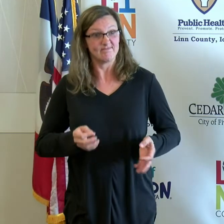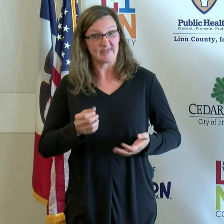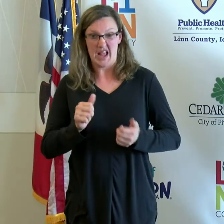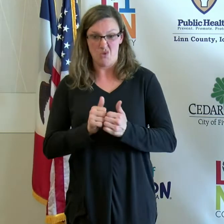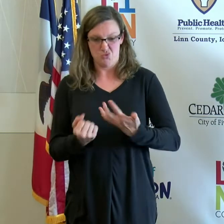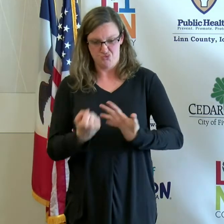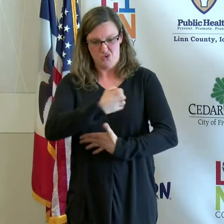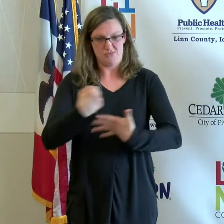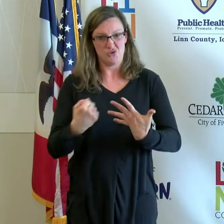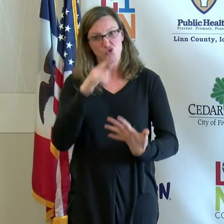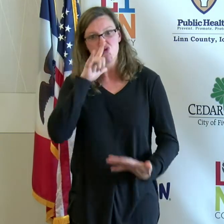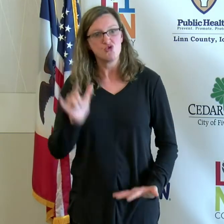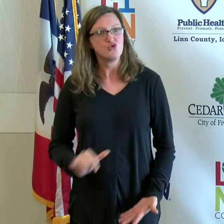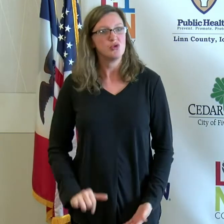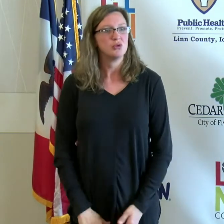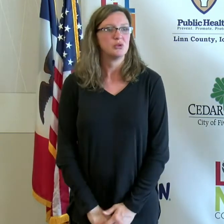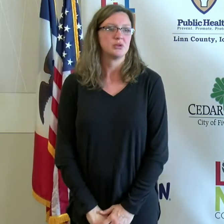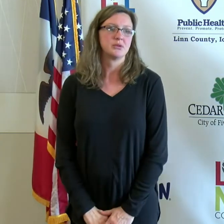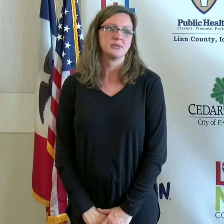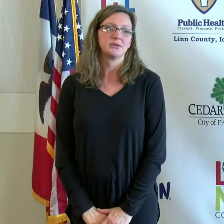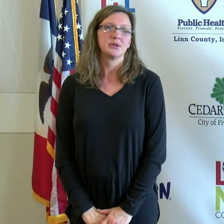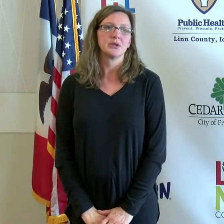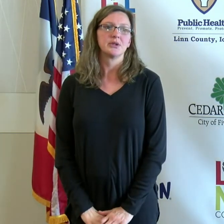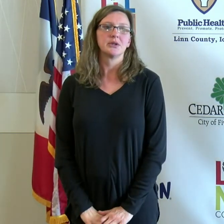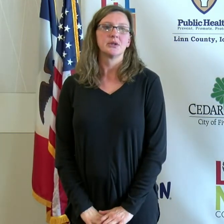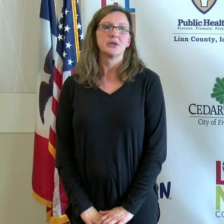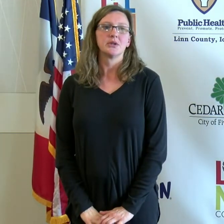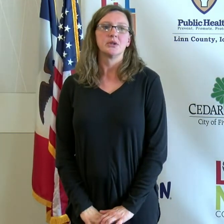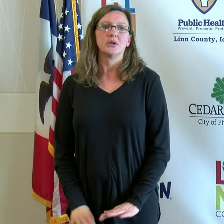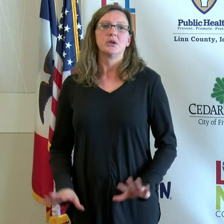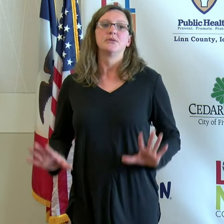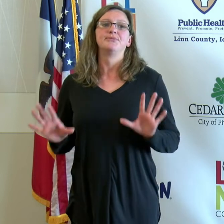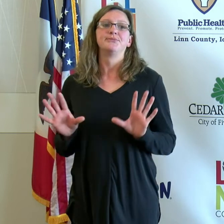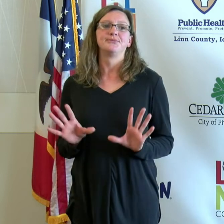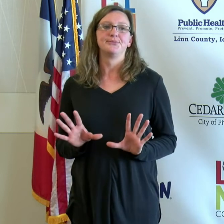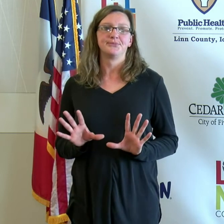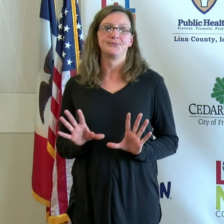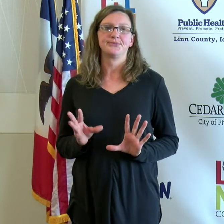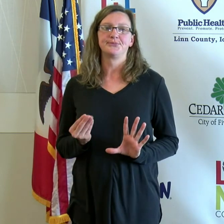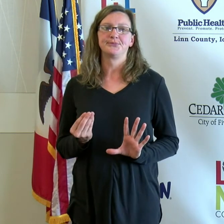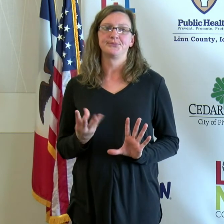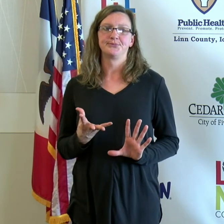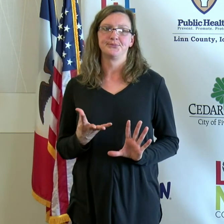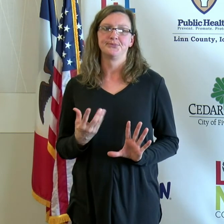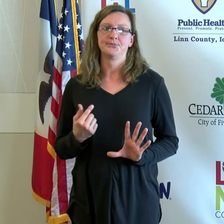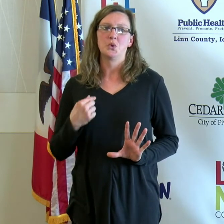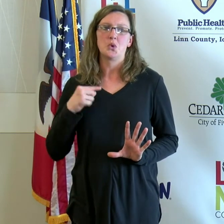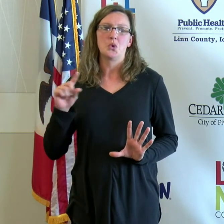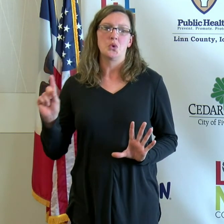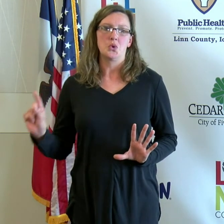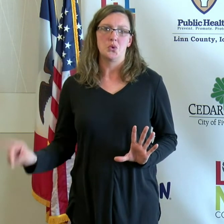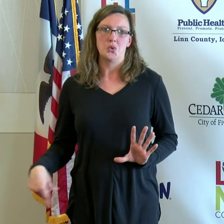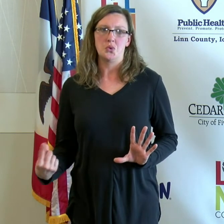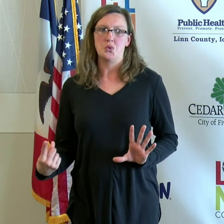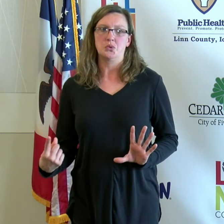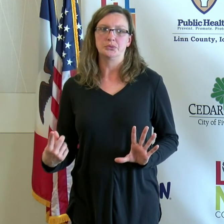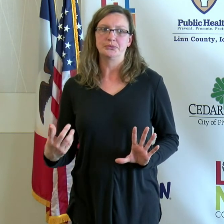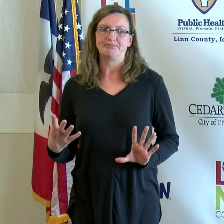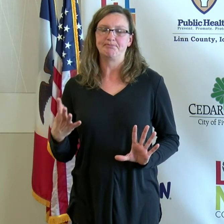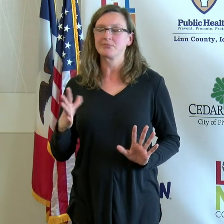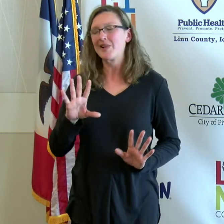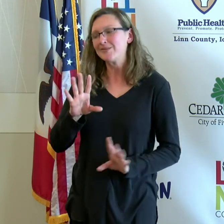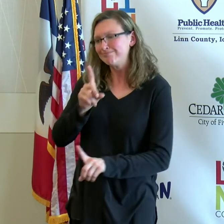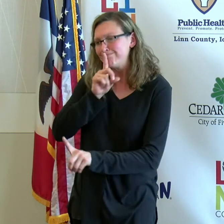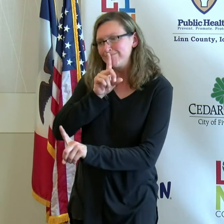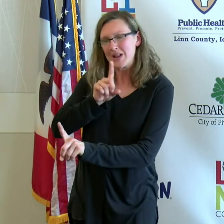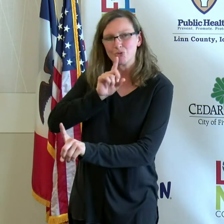I can only speak for Unity Point Health St. Luke's, and the answer is unequivocally no. Not only do we not have that in place, we